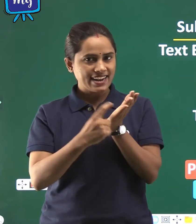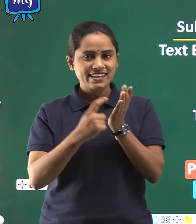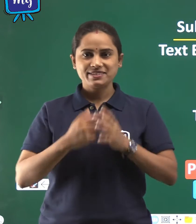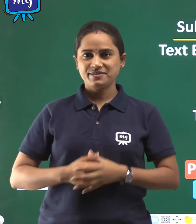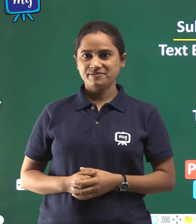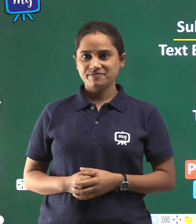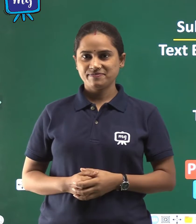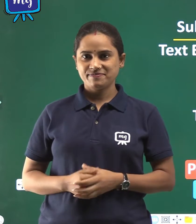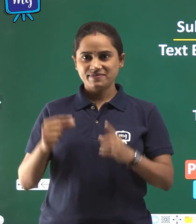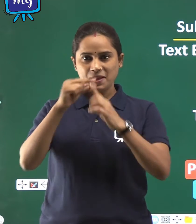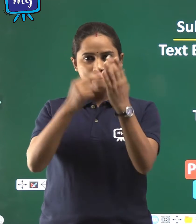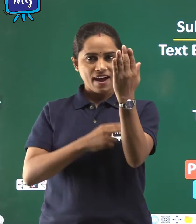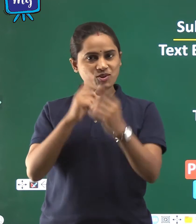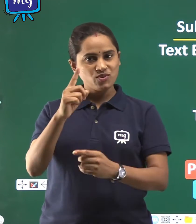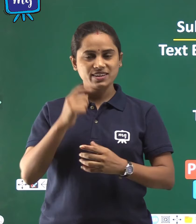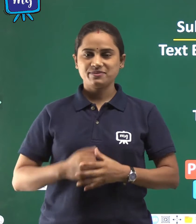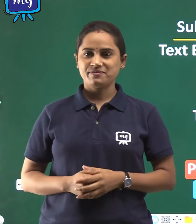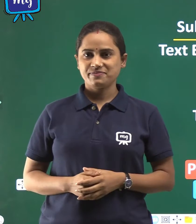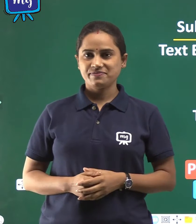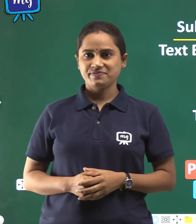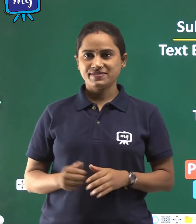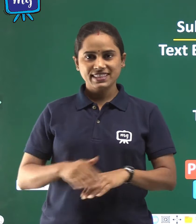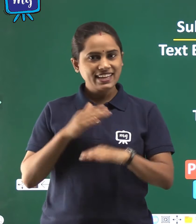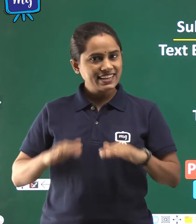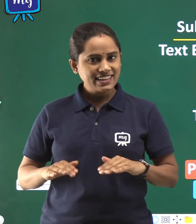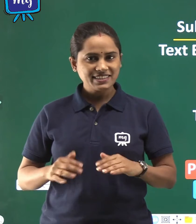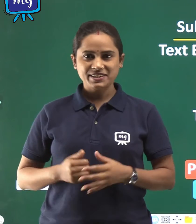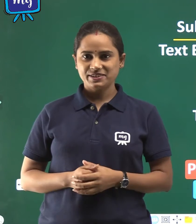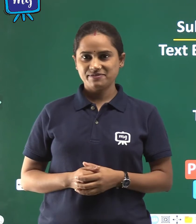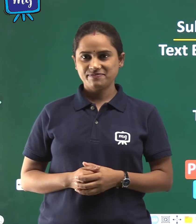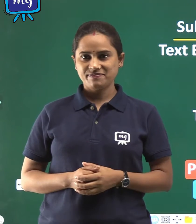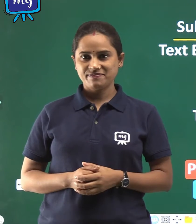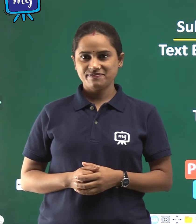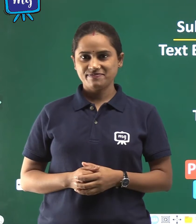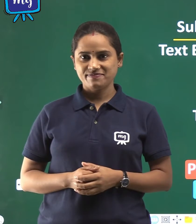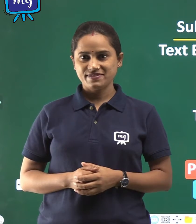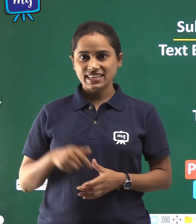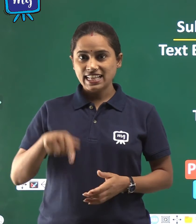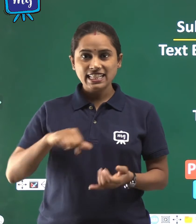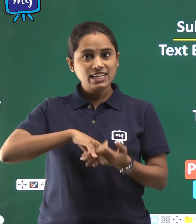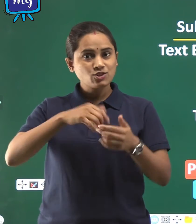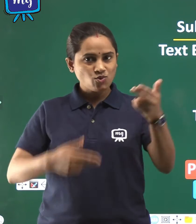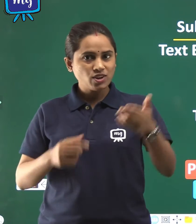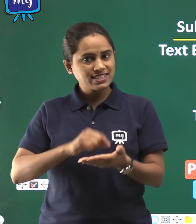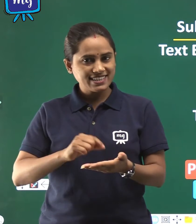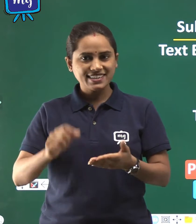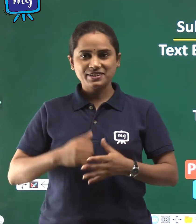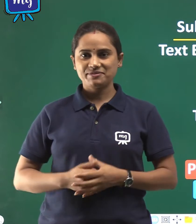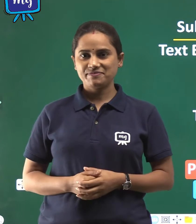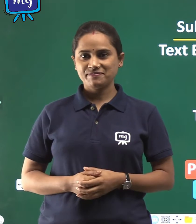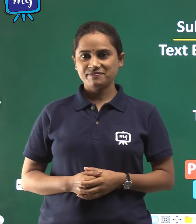Address Part 1. Dear children, this story is written